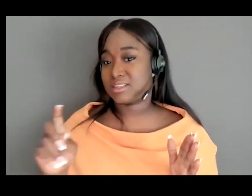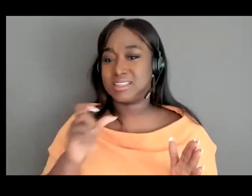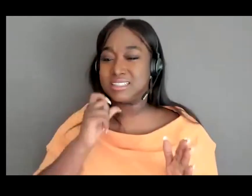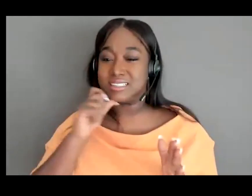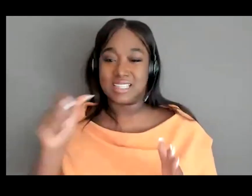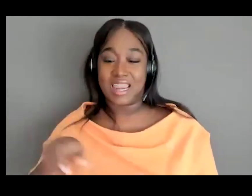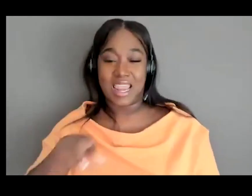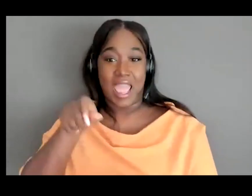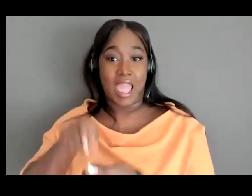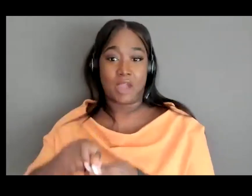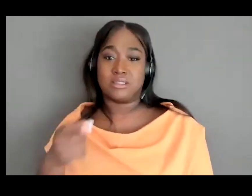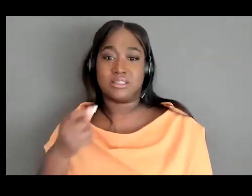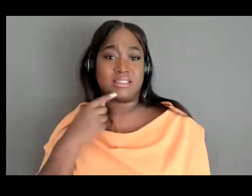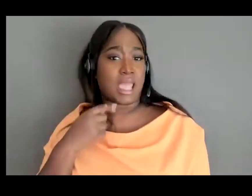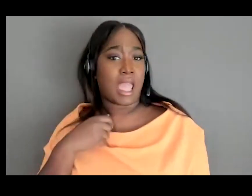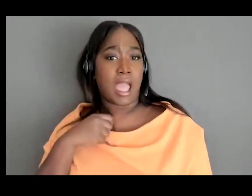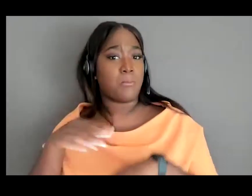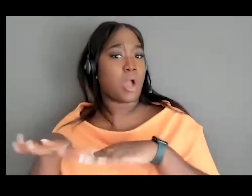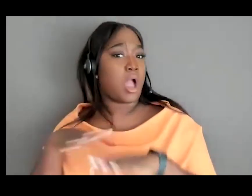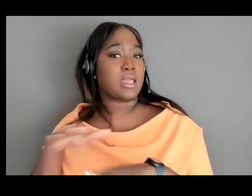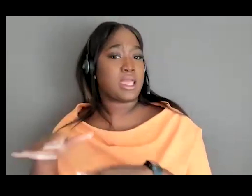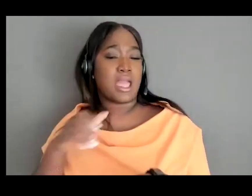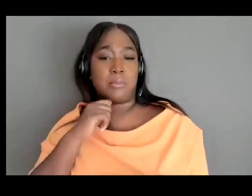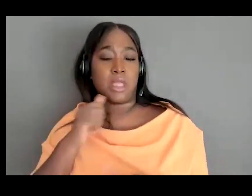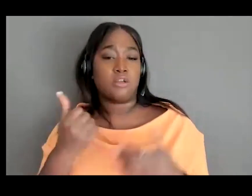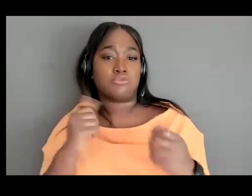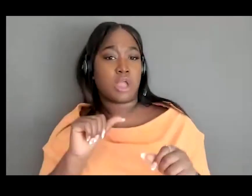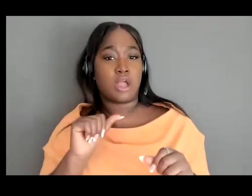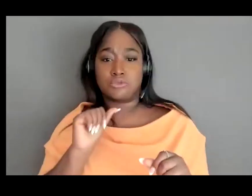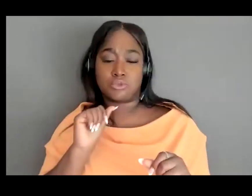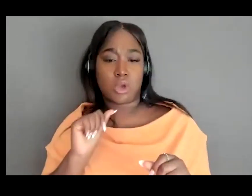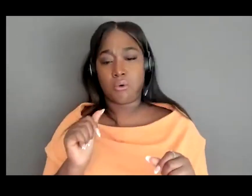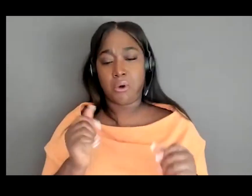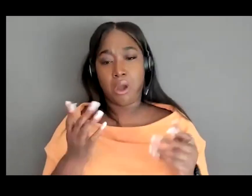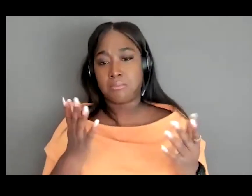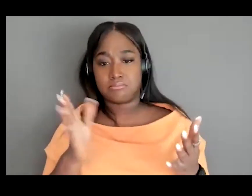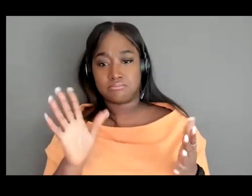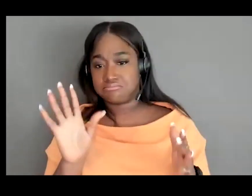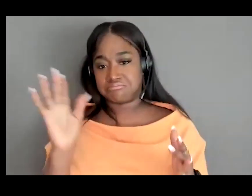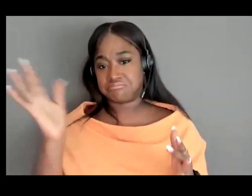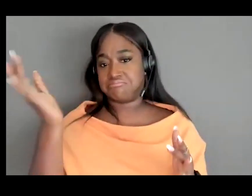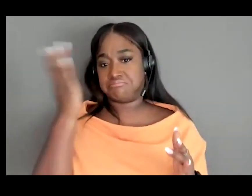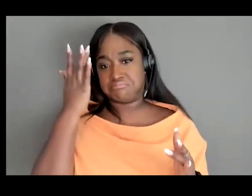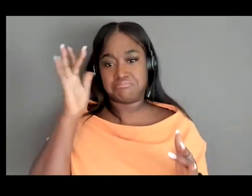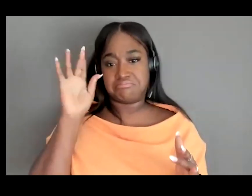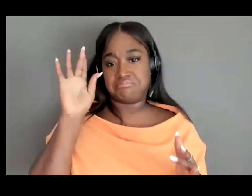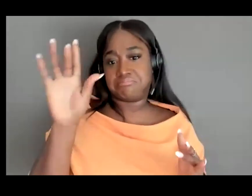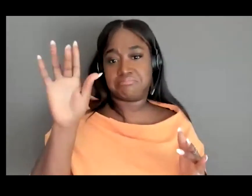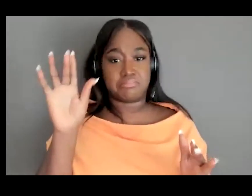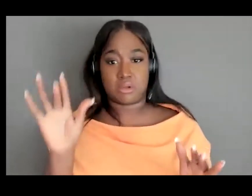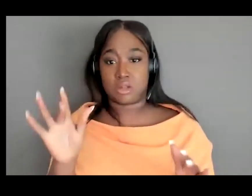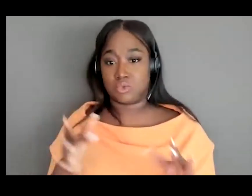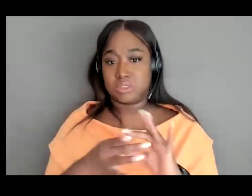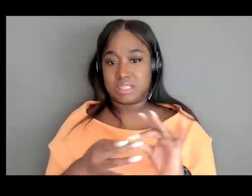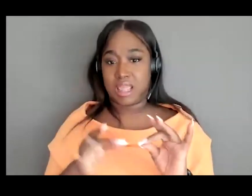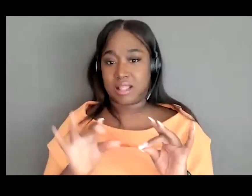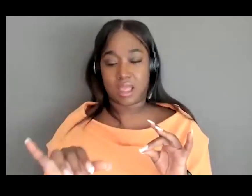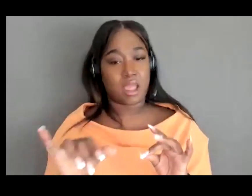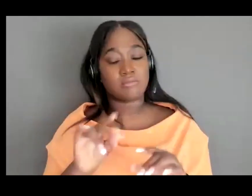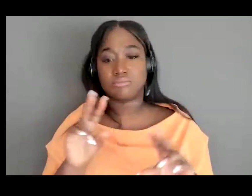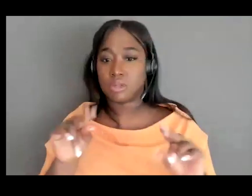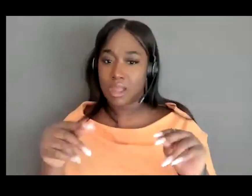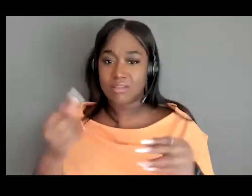walking, and I'm not just being a smarty pants when I say that, but I had to consider what the state of